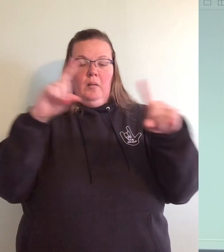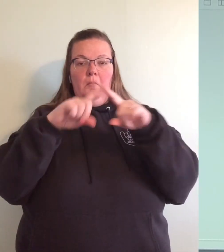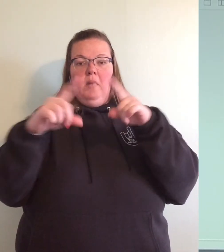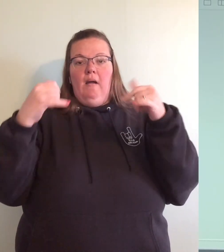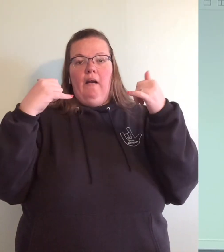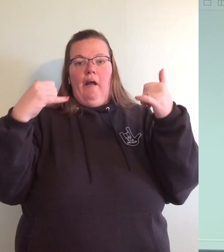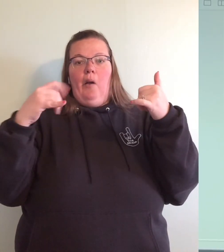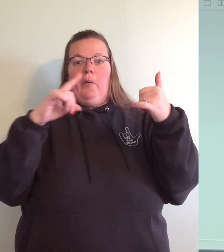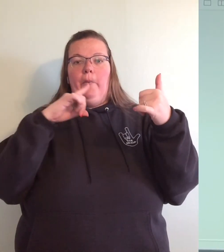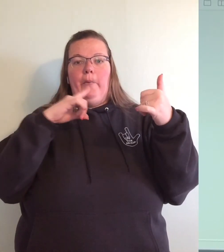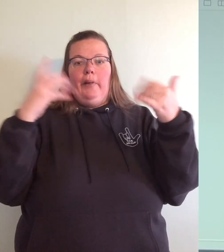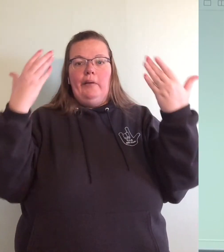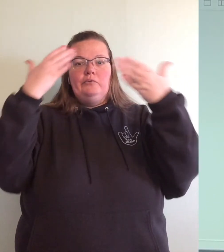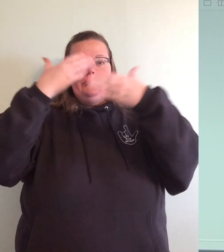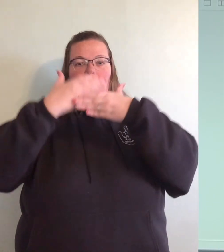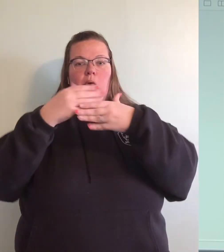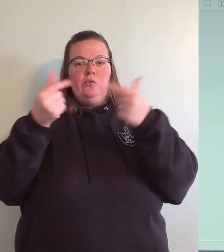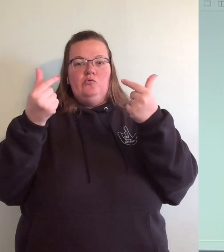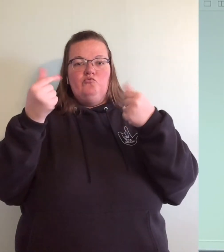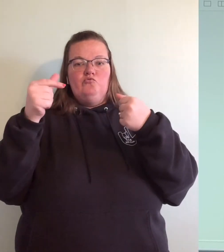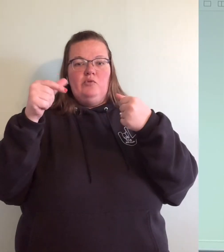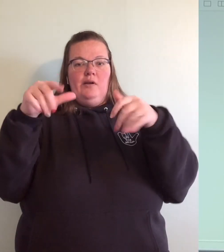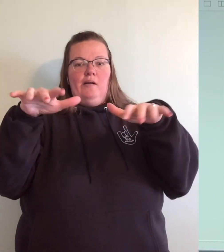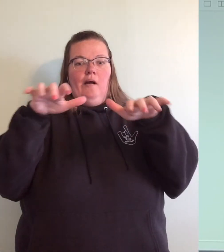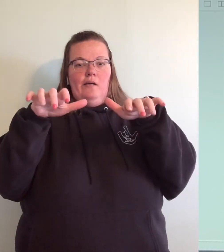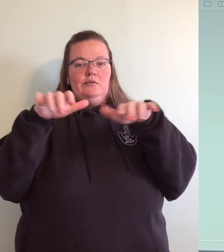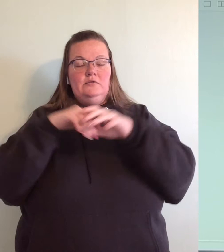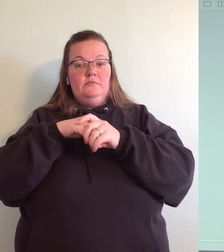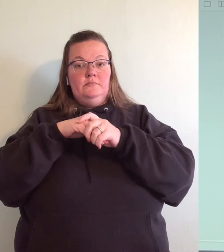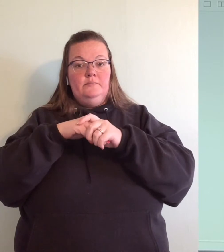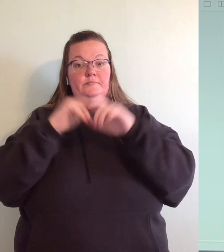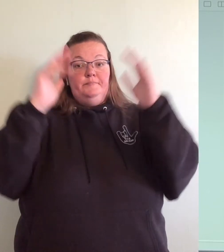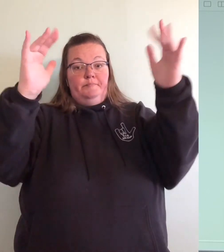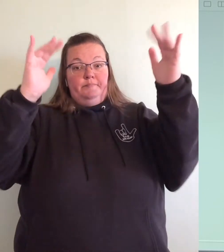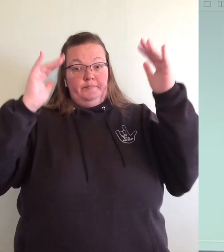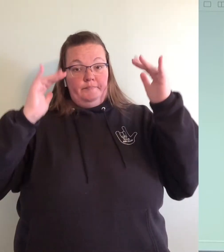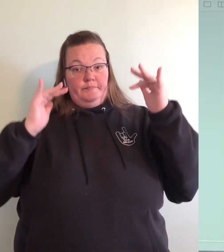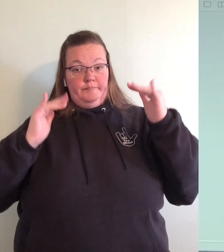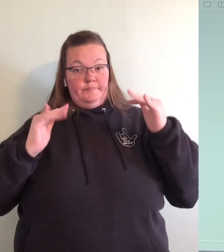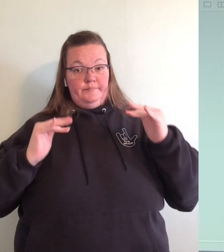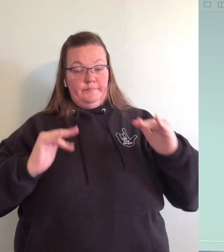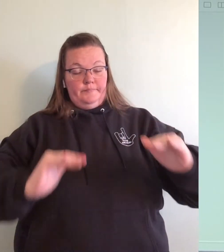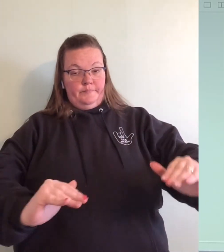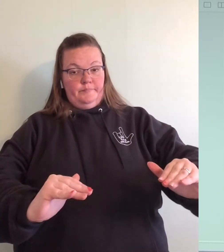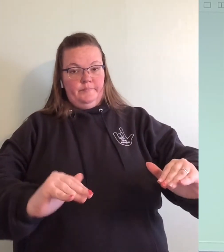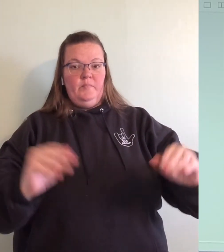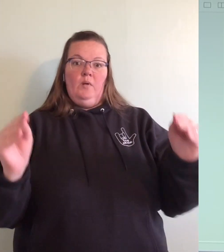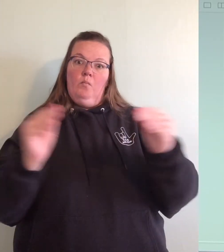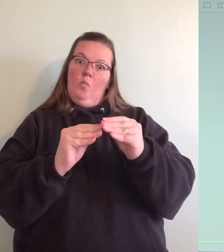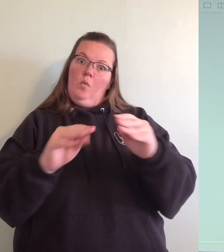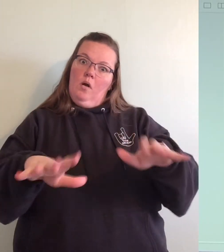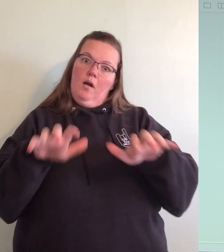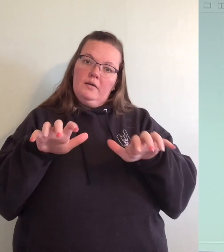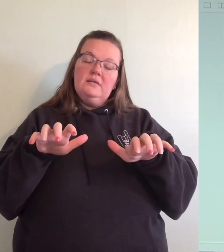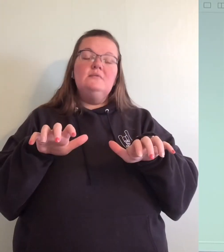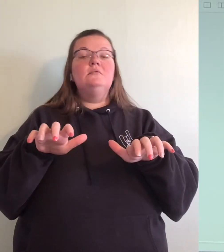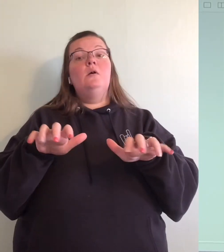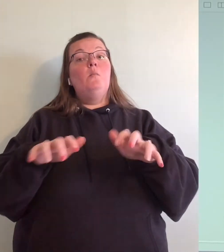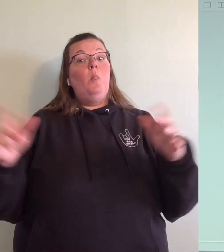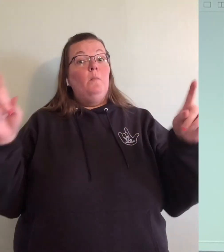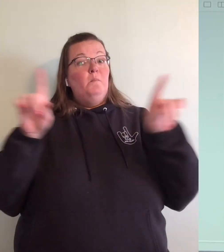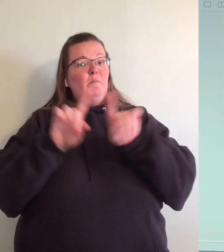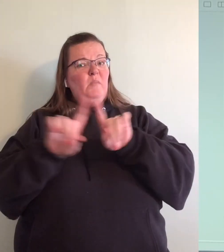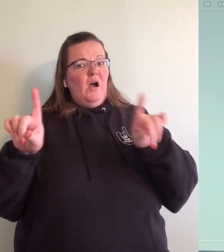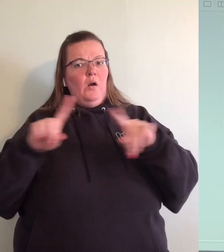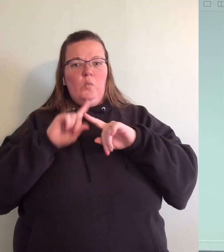floor of dark green ice. And below the dam, much lower down, was more ice. But instead